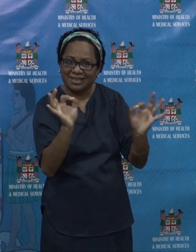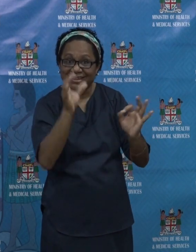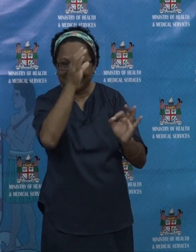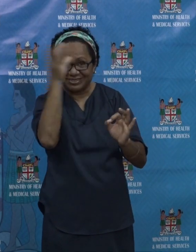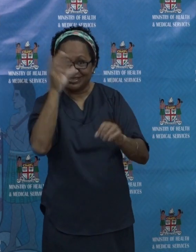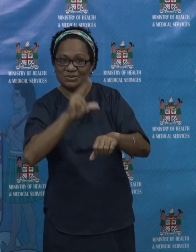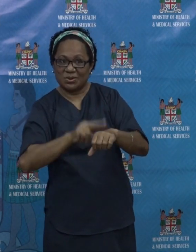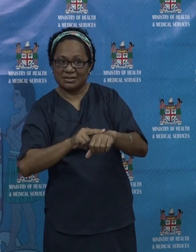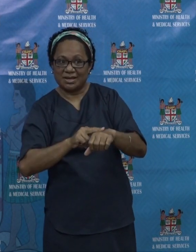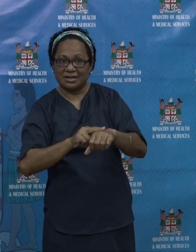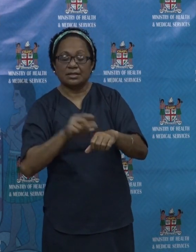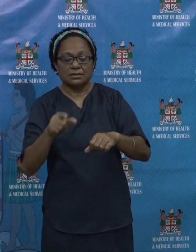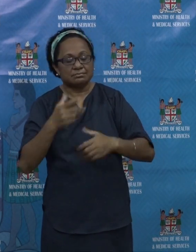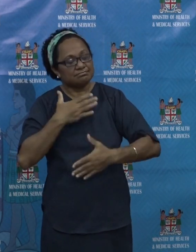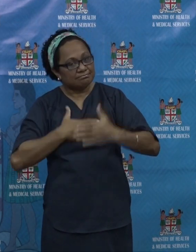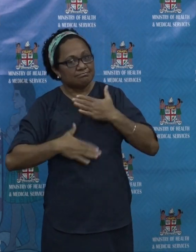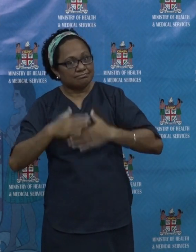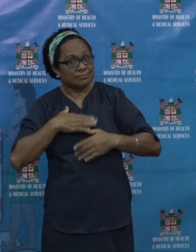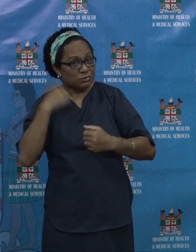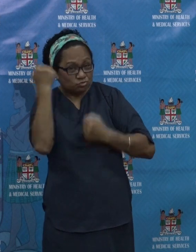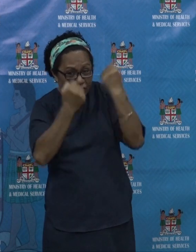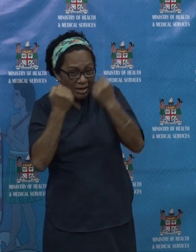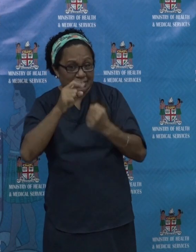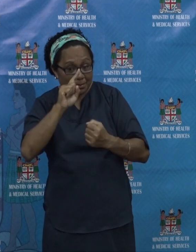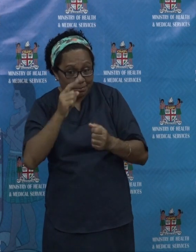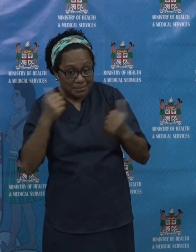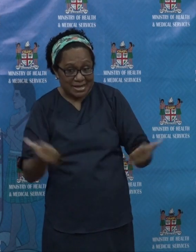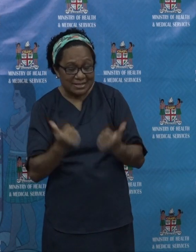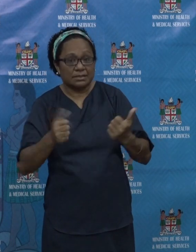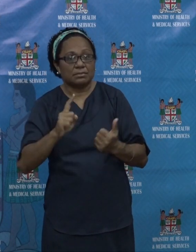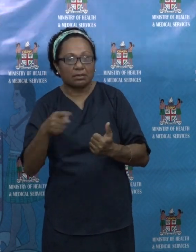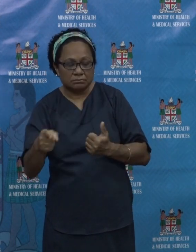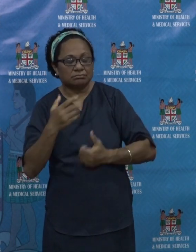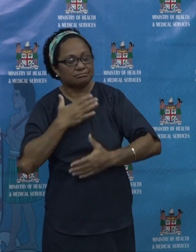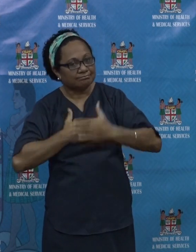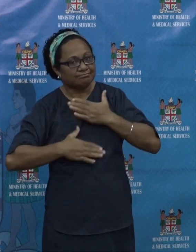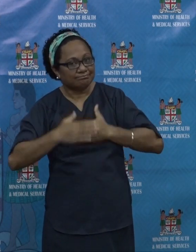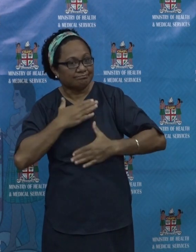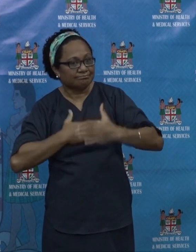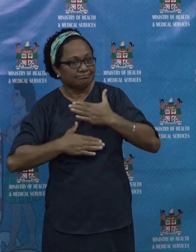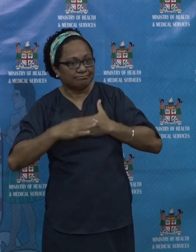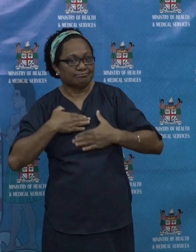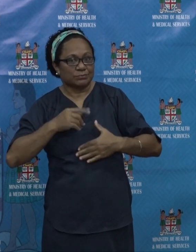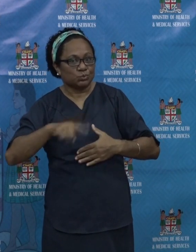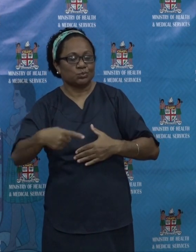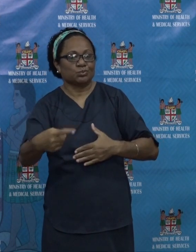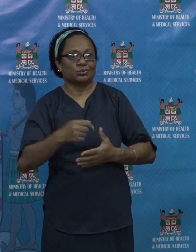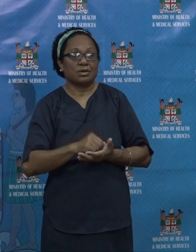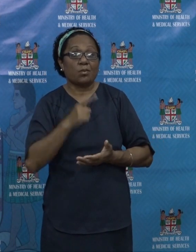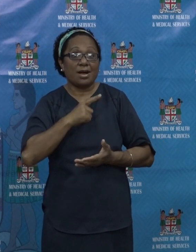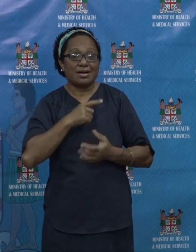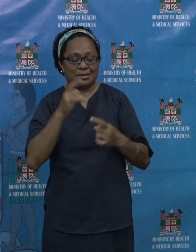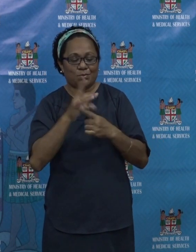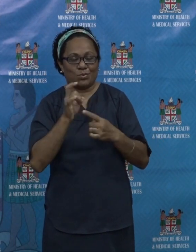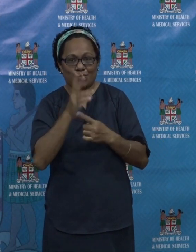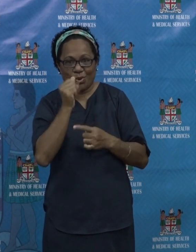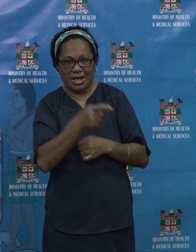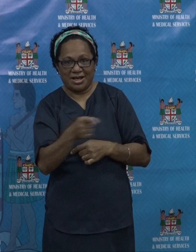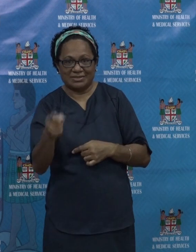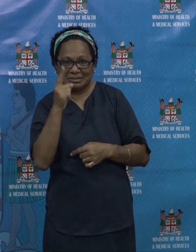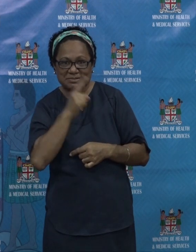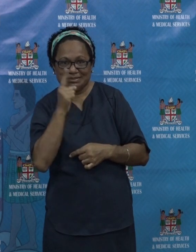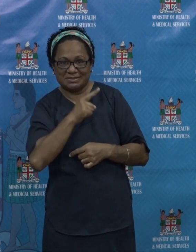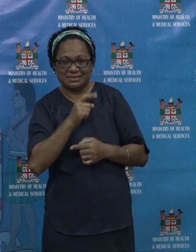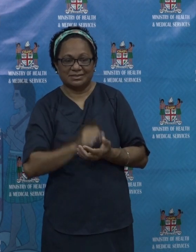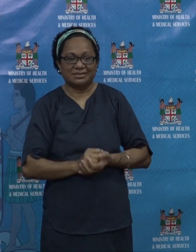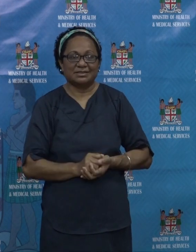and endure the stresses that this pandemic places upon them as individuals, professionals, and upon the entire